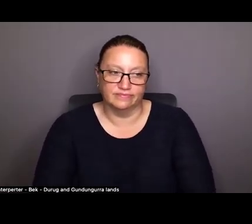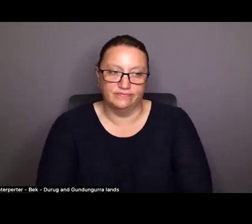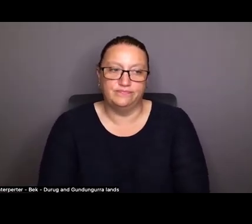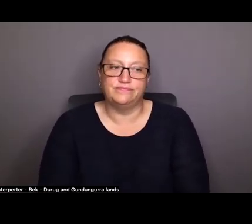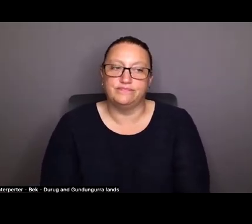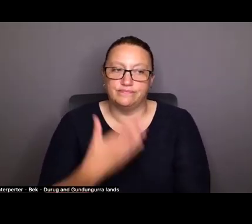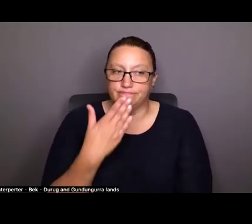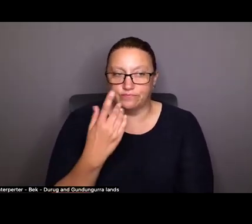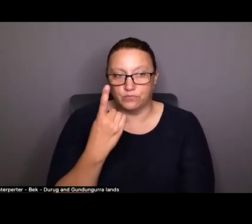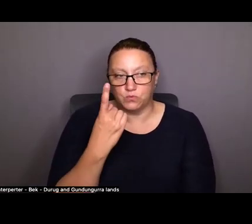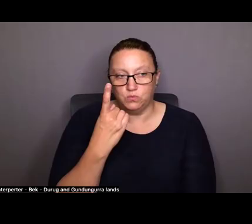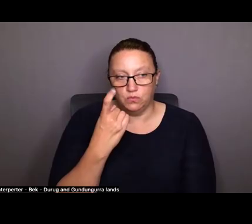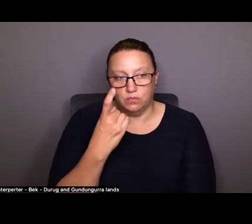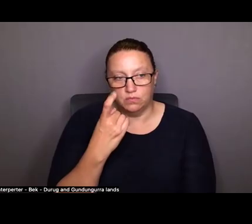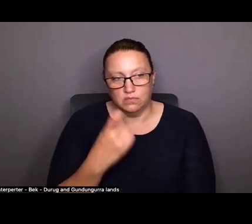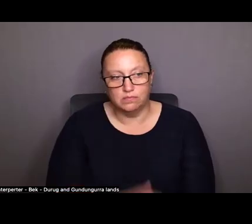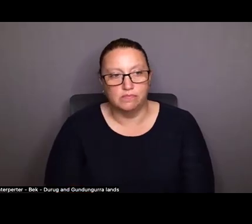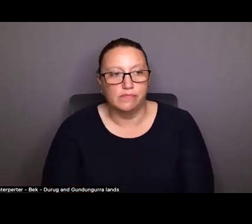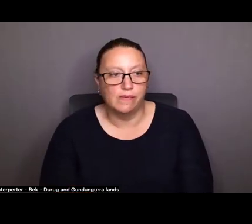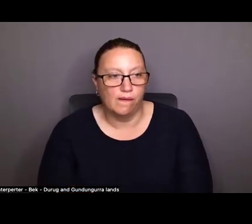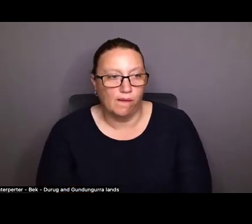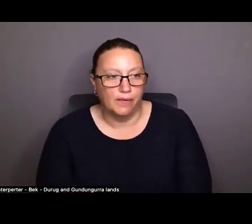Thanks. There's one more. Mhm.